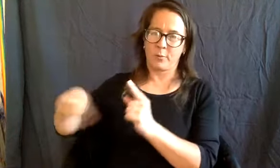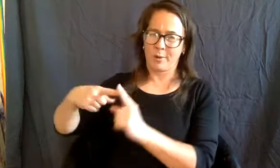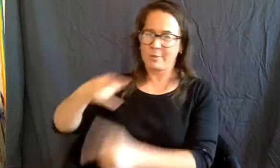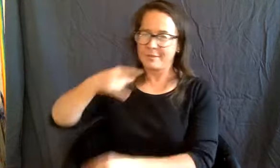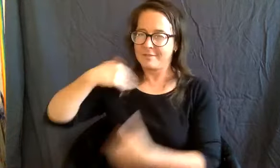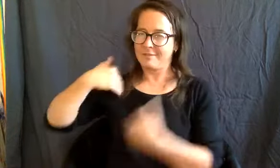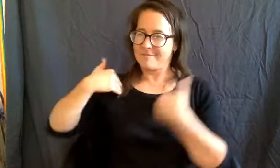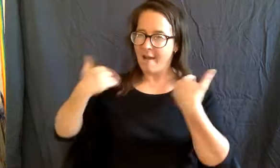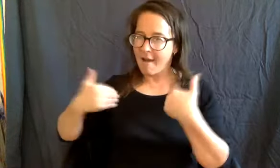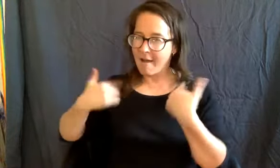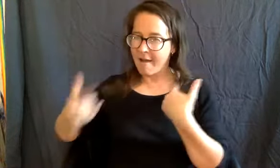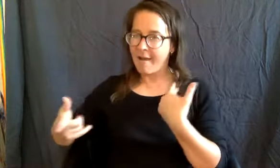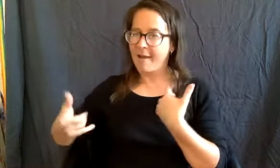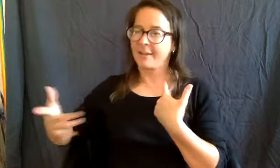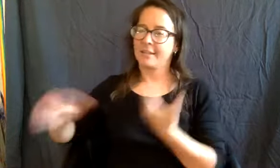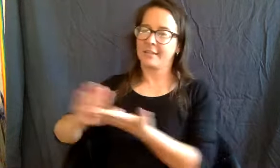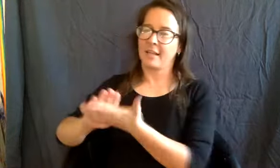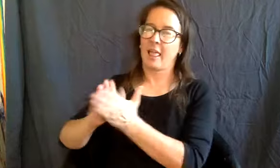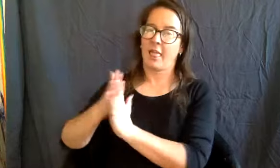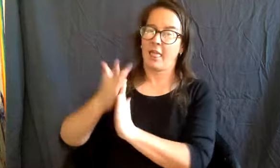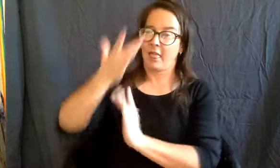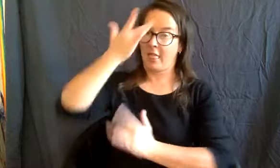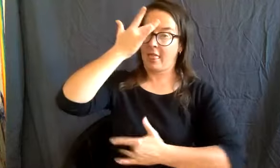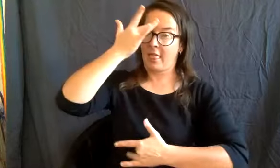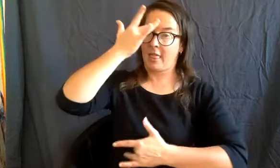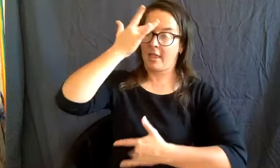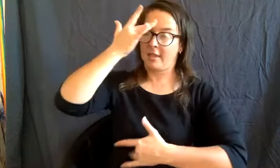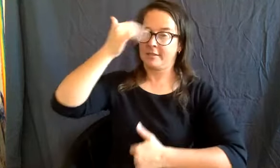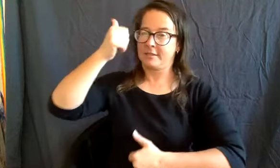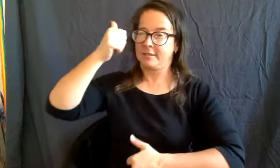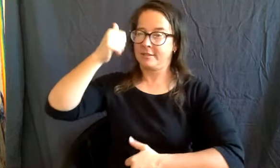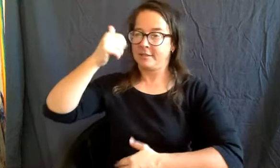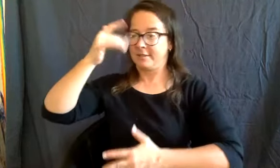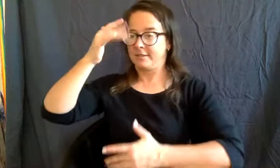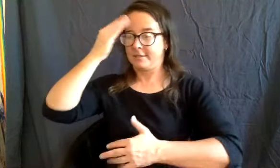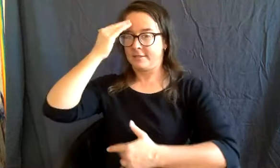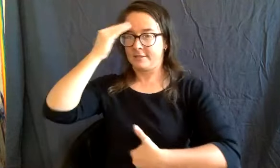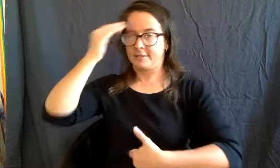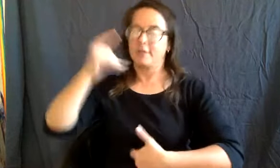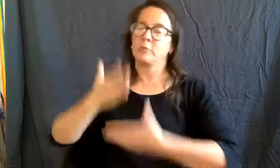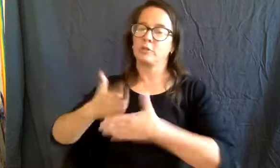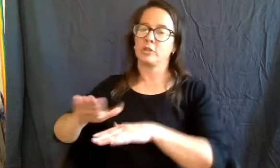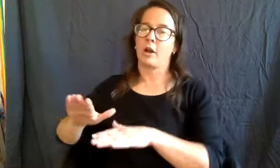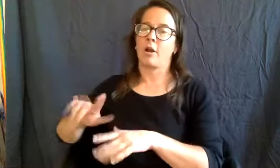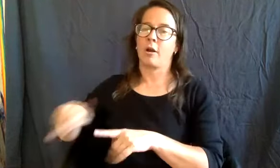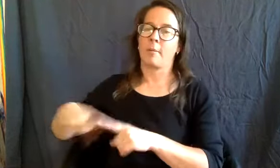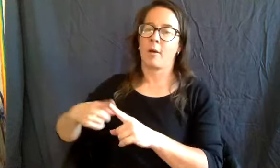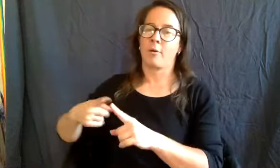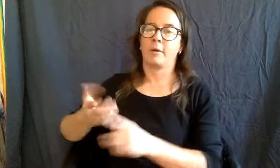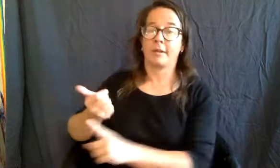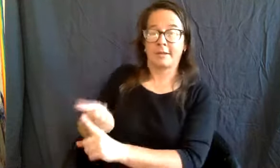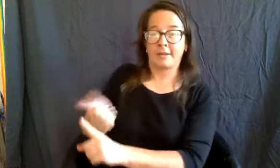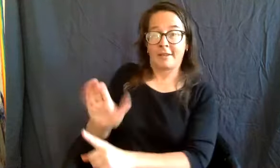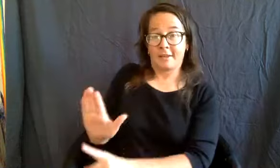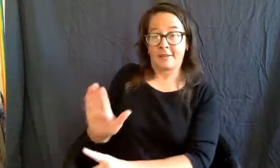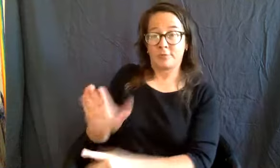Larcine. It's my Al-Anon anniversary. It's 39 years yesterday. So fun times. Anyway, Earl and I